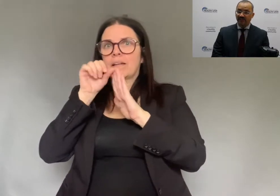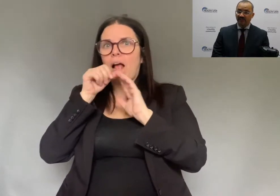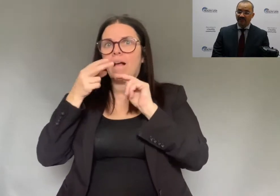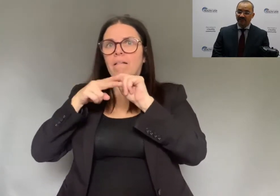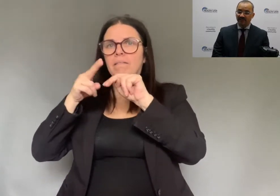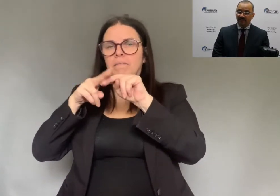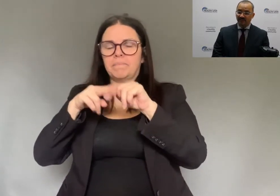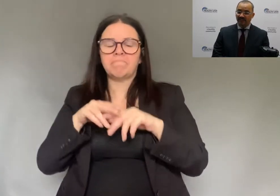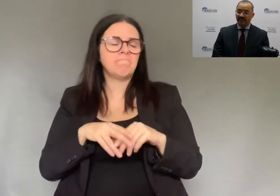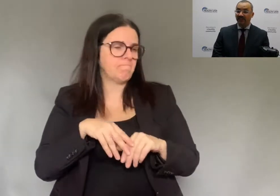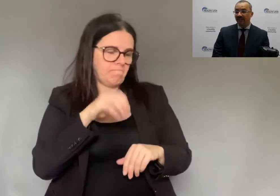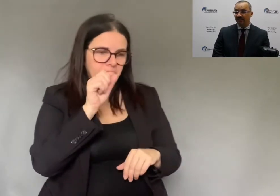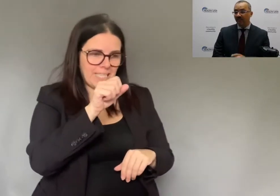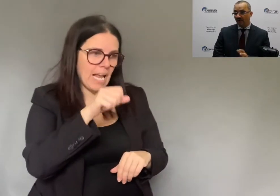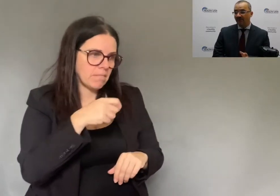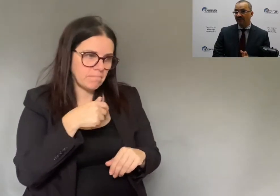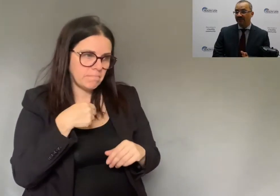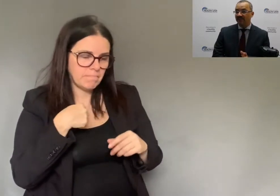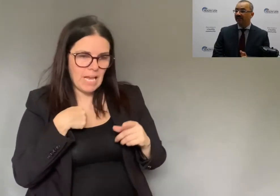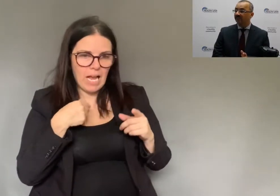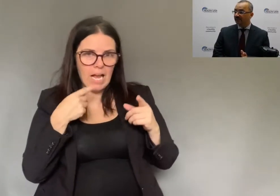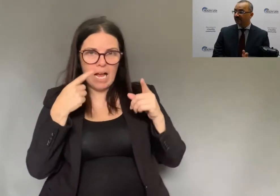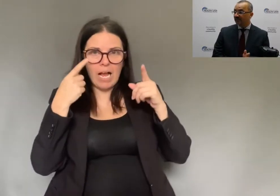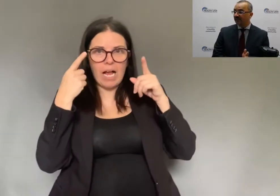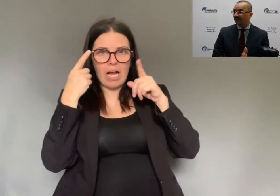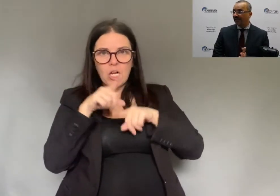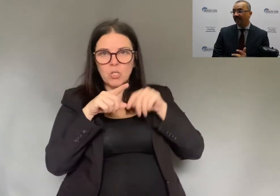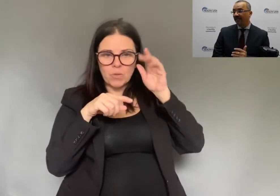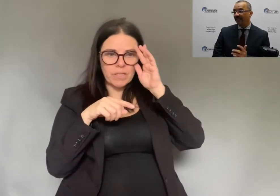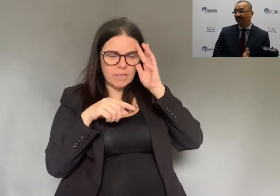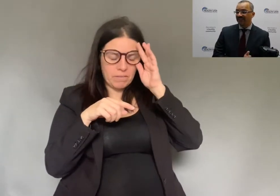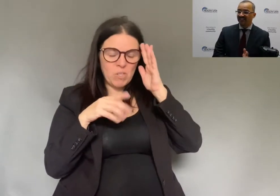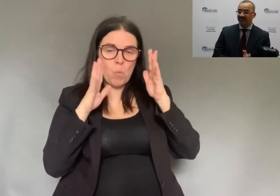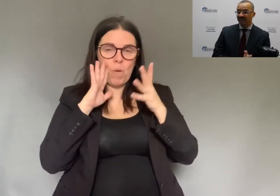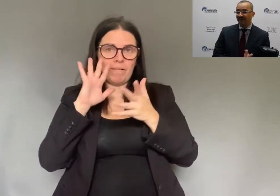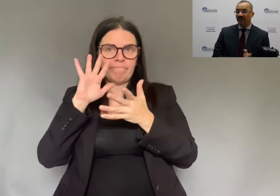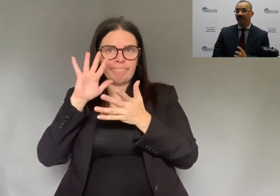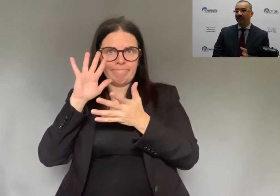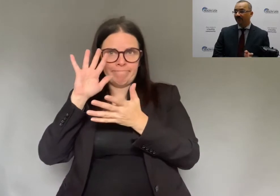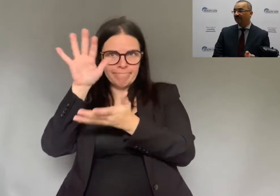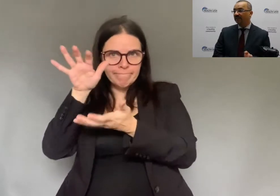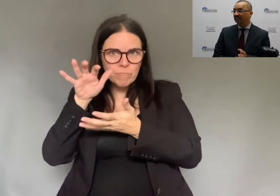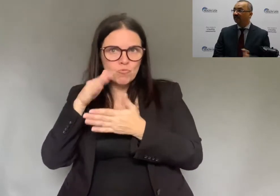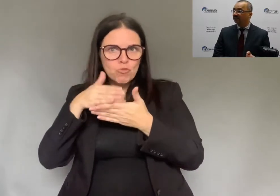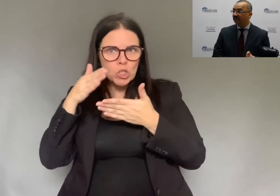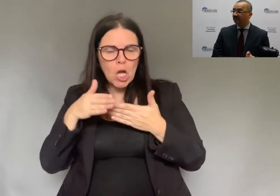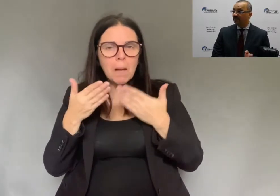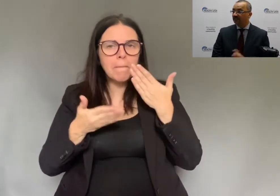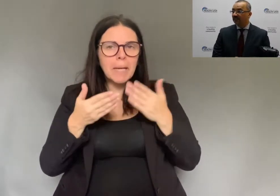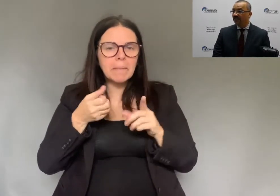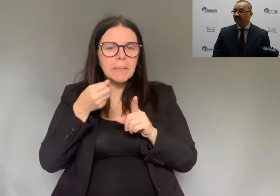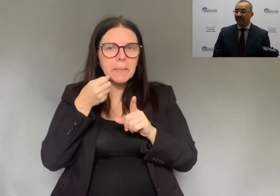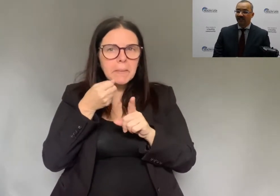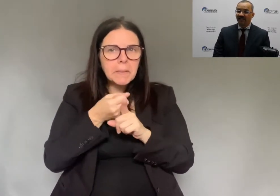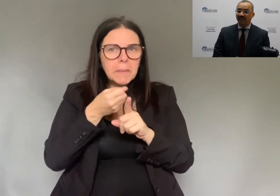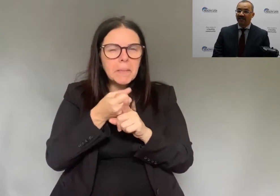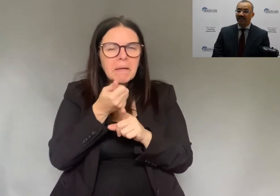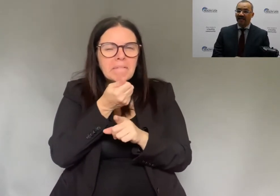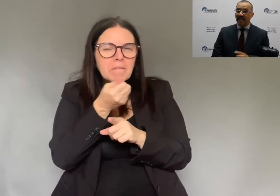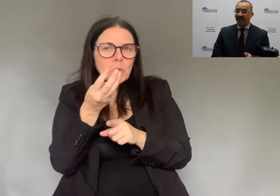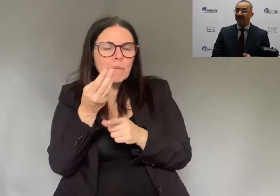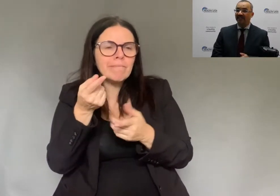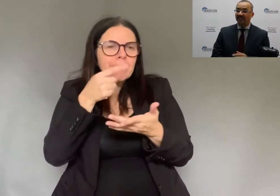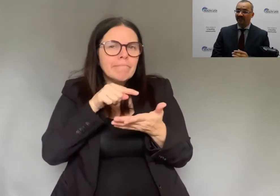I think because this week most of the test results will come back, and maybe there will be few that we will see early next week.